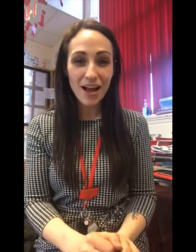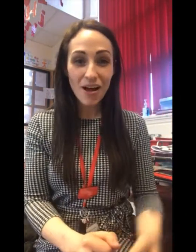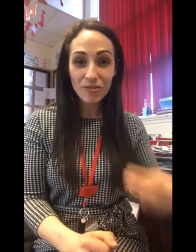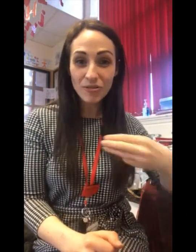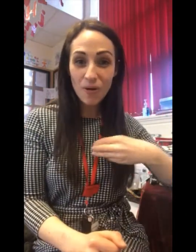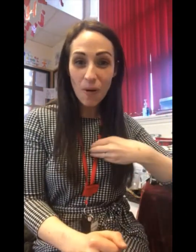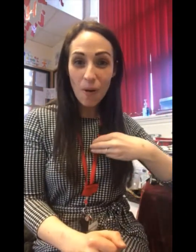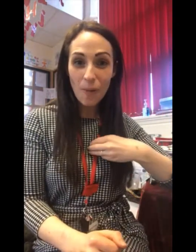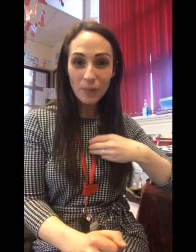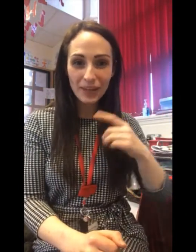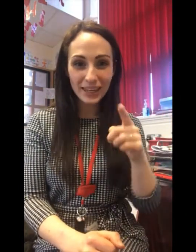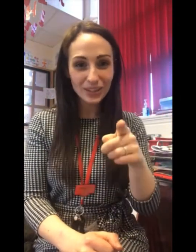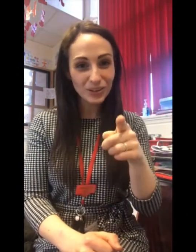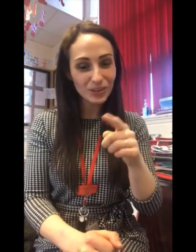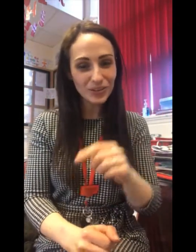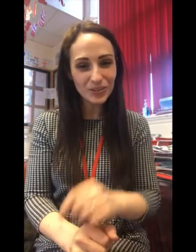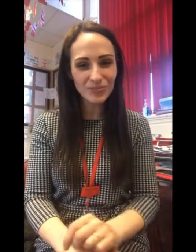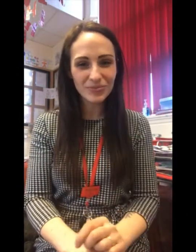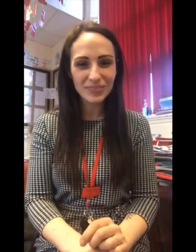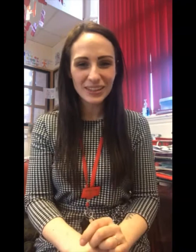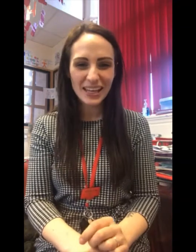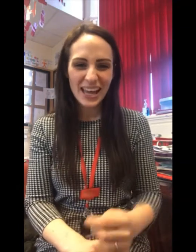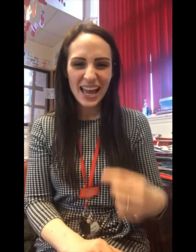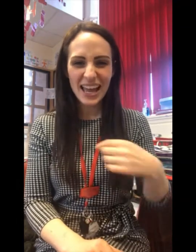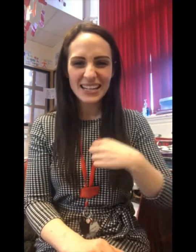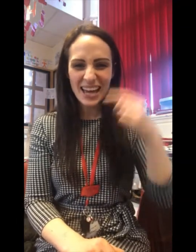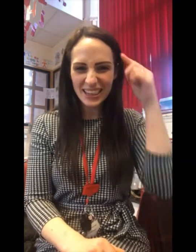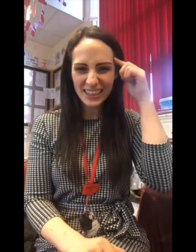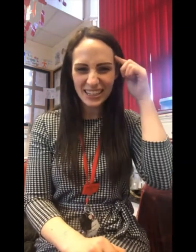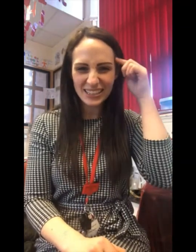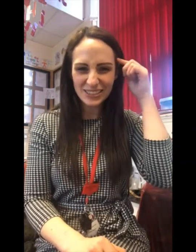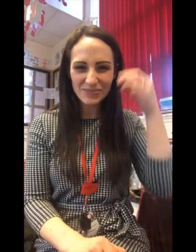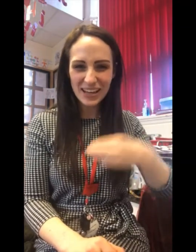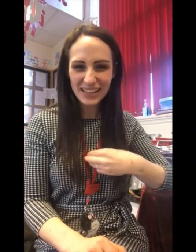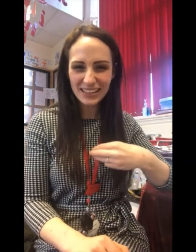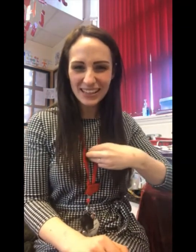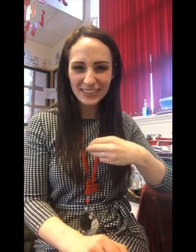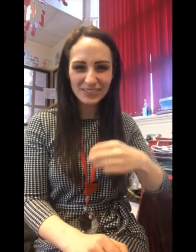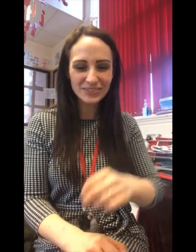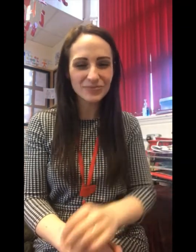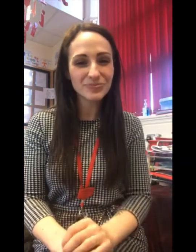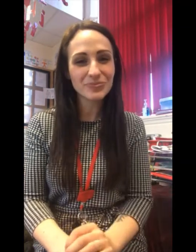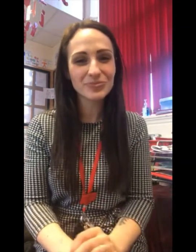bloom for me and you. And I think to myself,